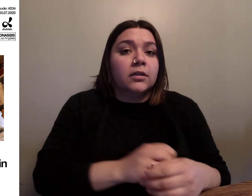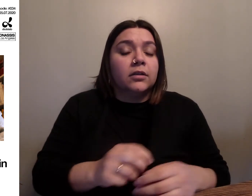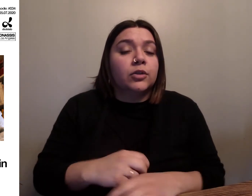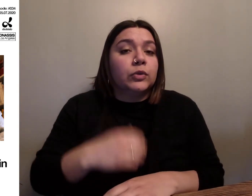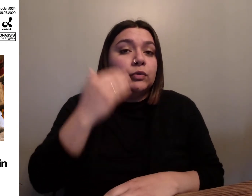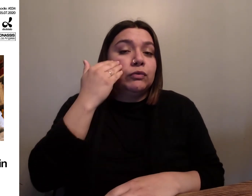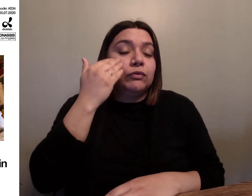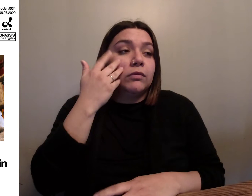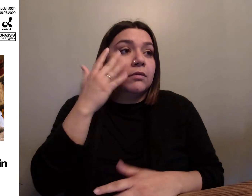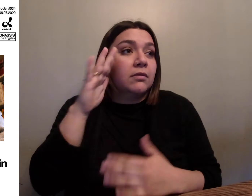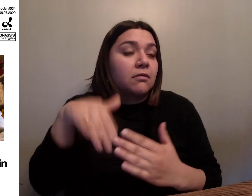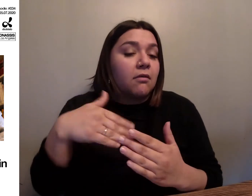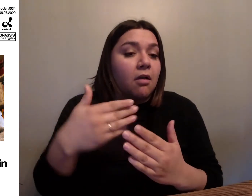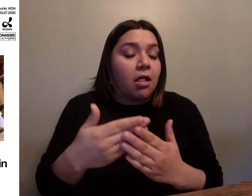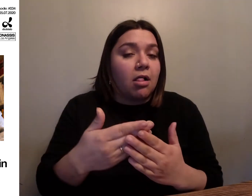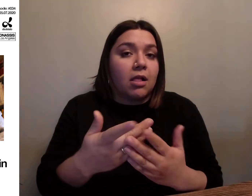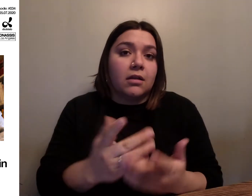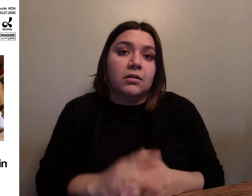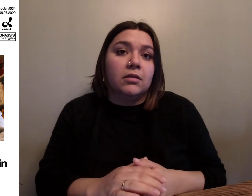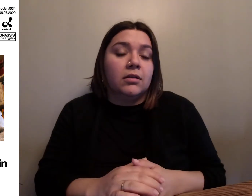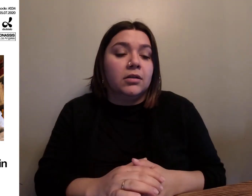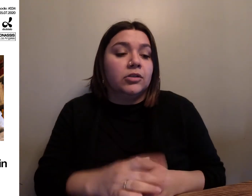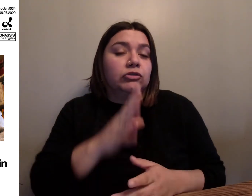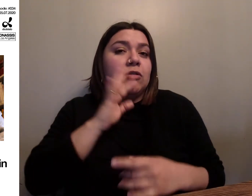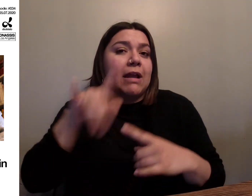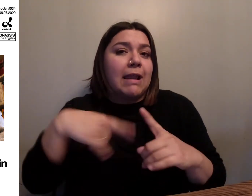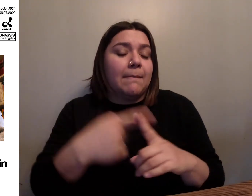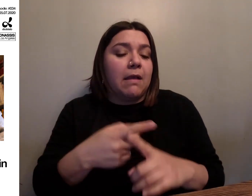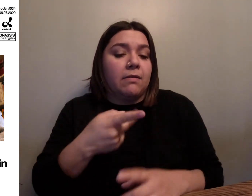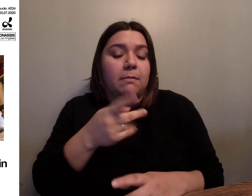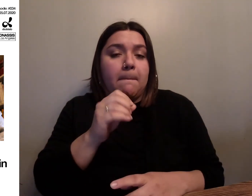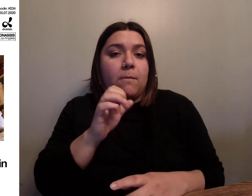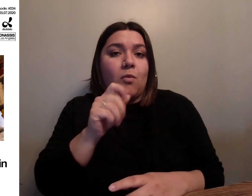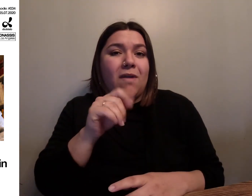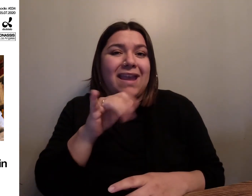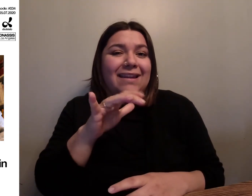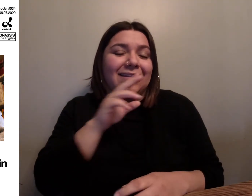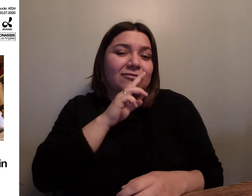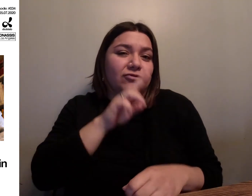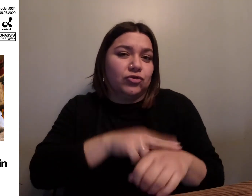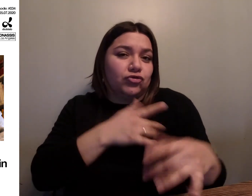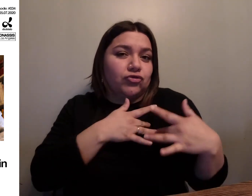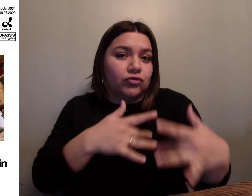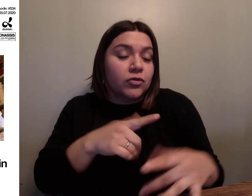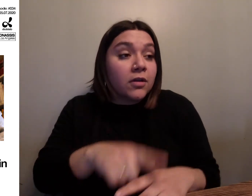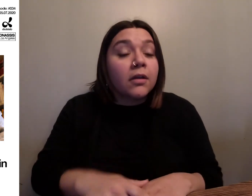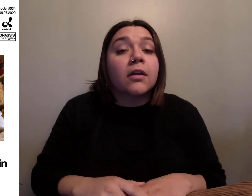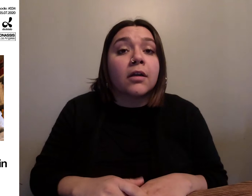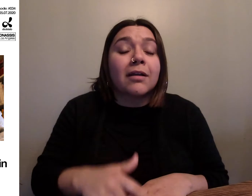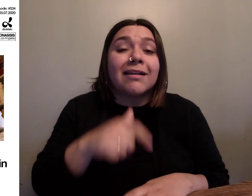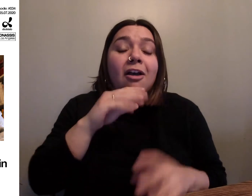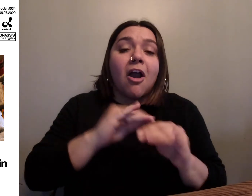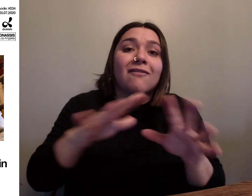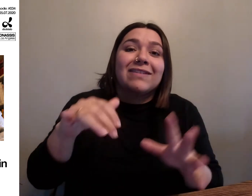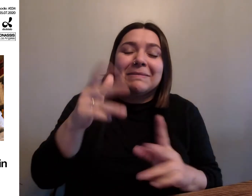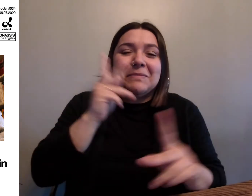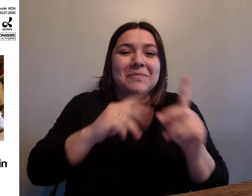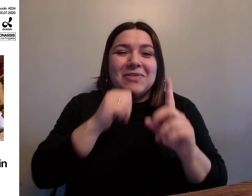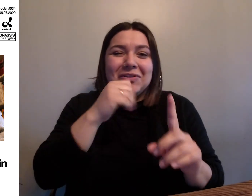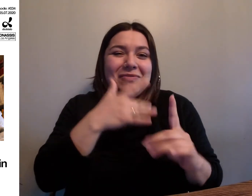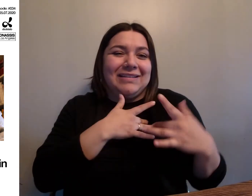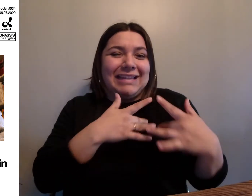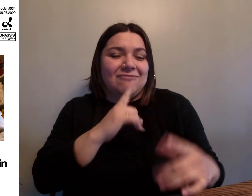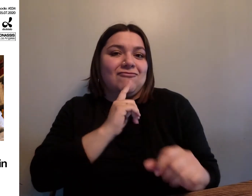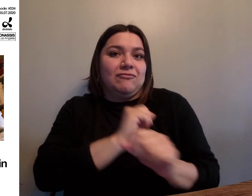This is all speculation of a poetic nature. It's not obviously what people who really suffer